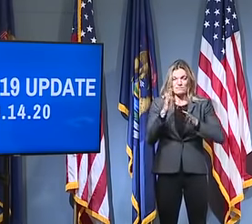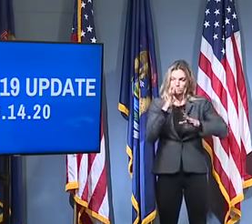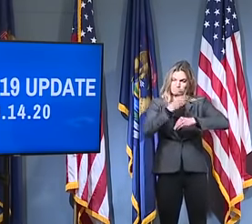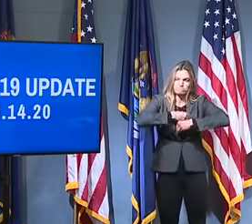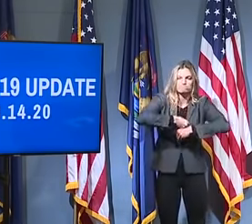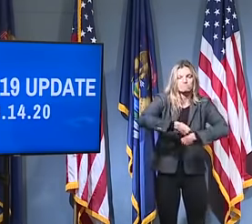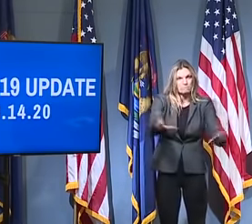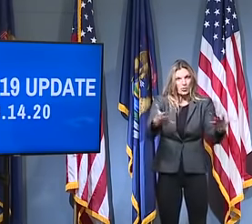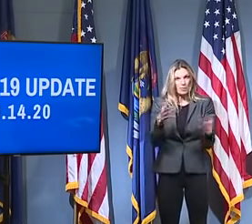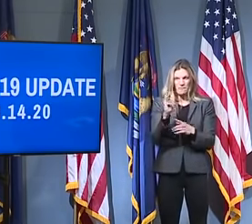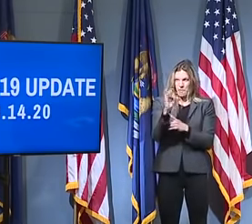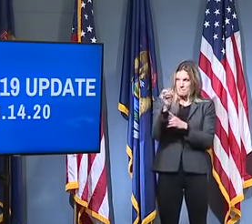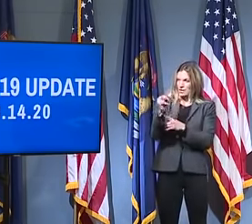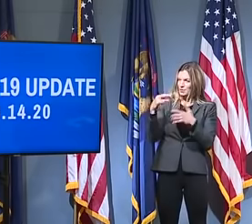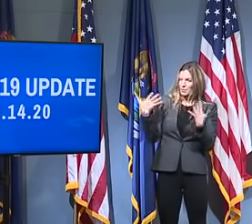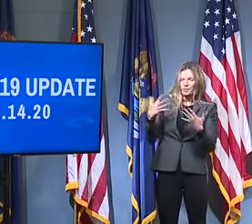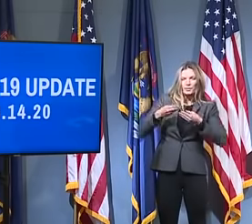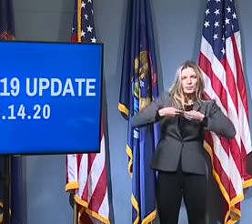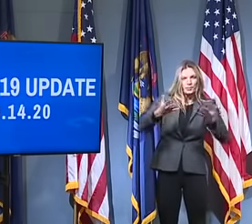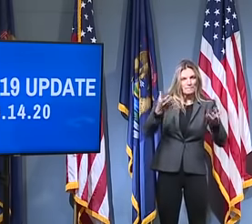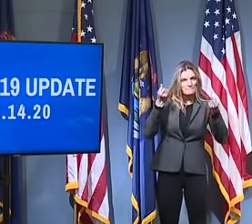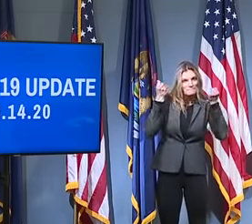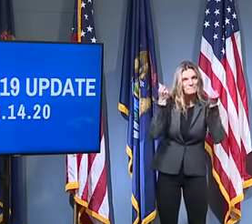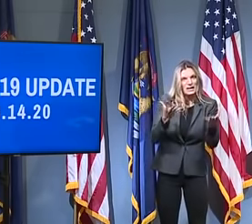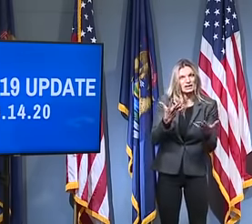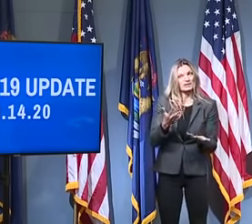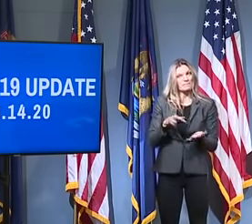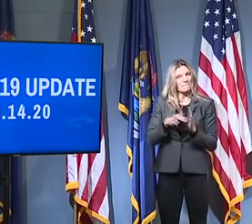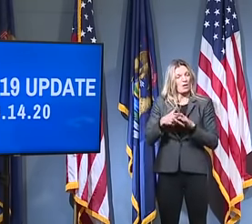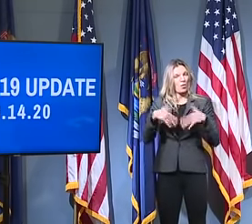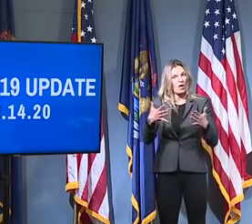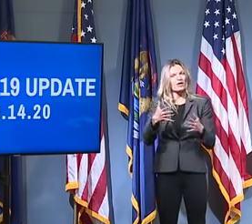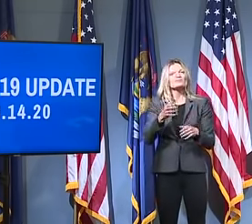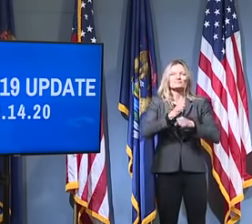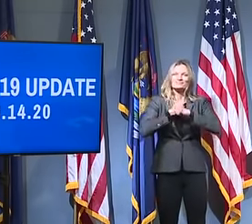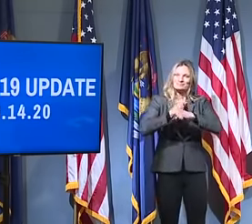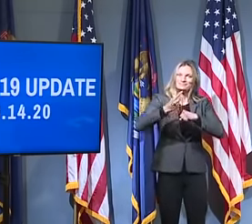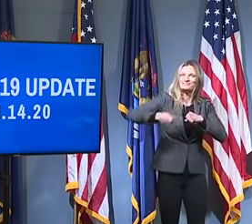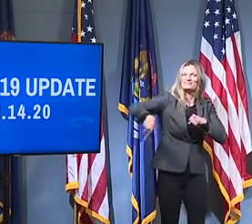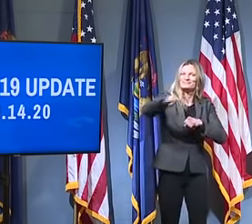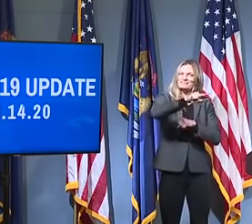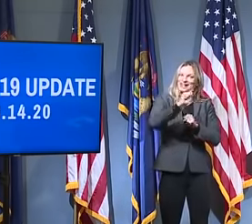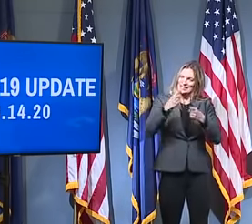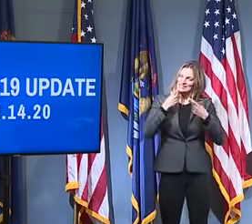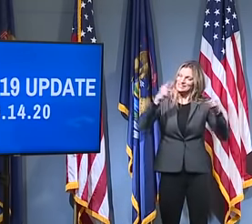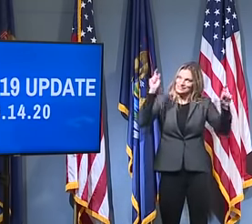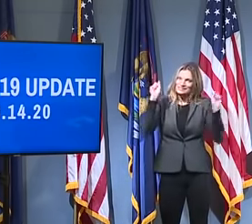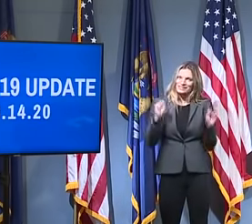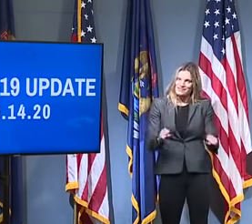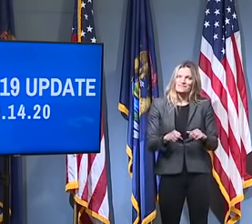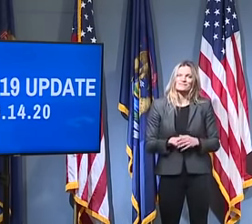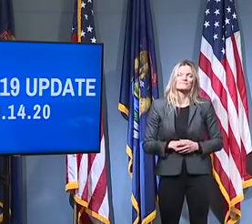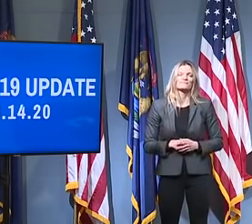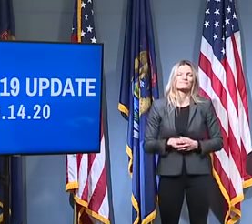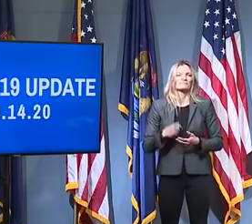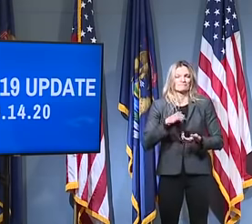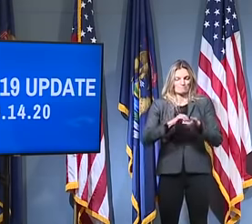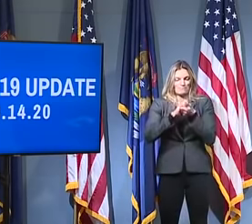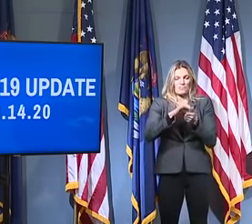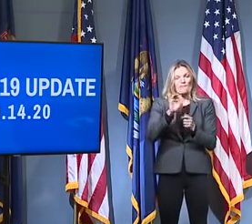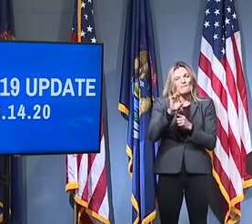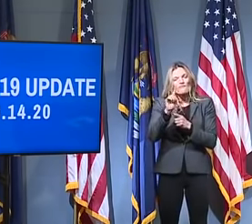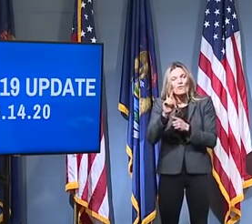we can provide this proven device to make sure that people are able to get through this pandemic. Our partners at Ford, at